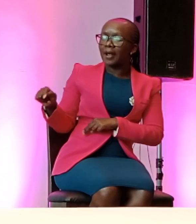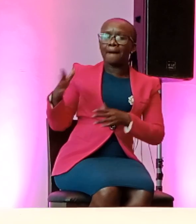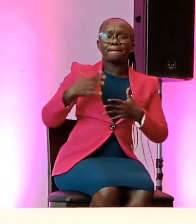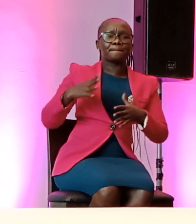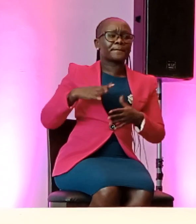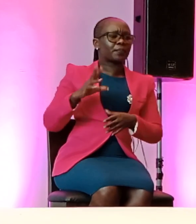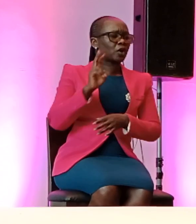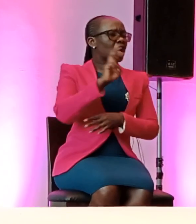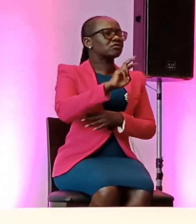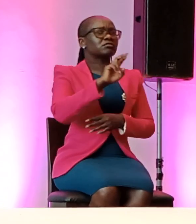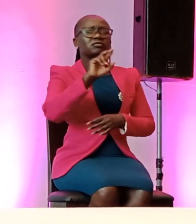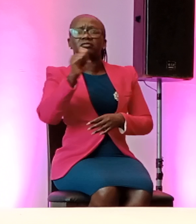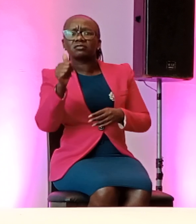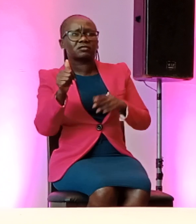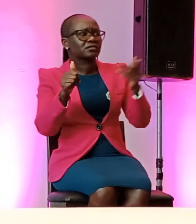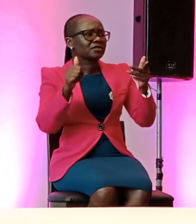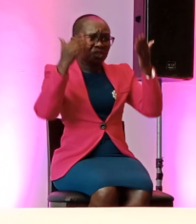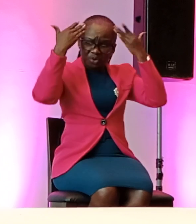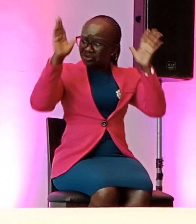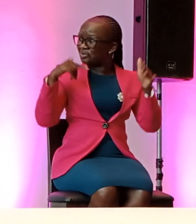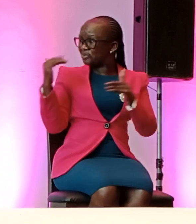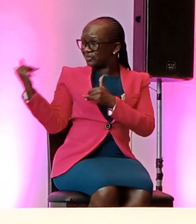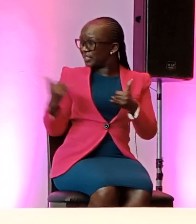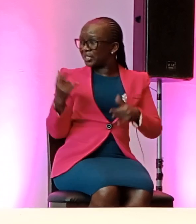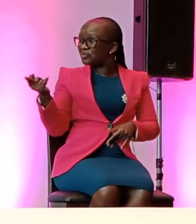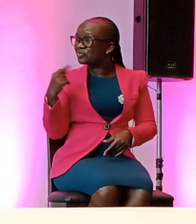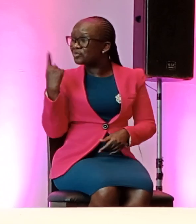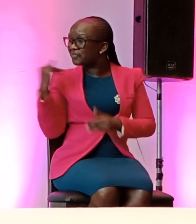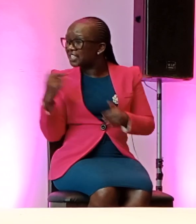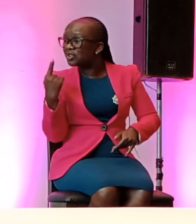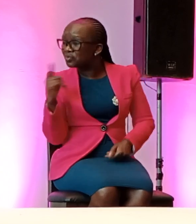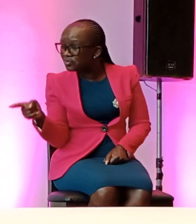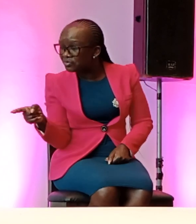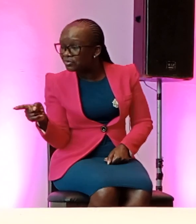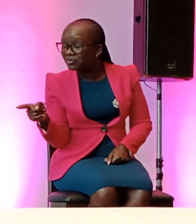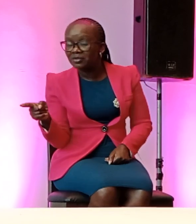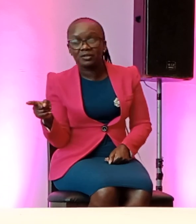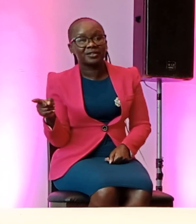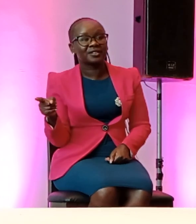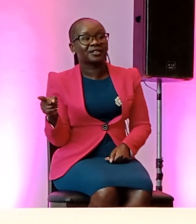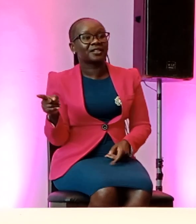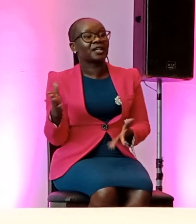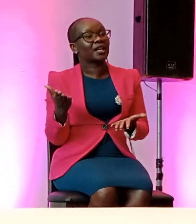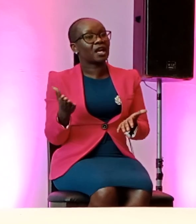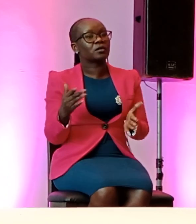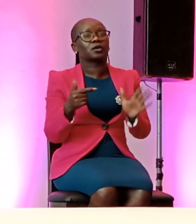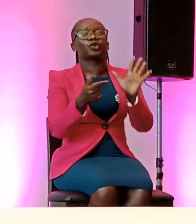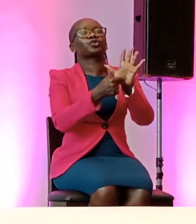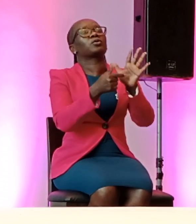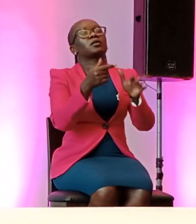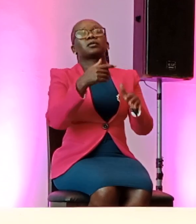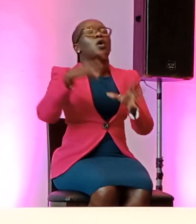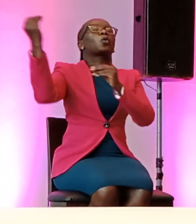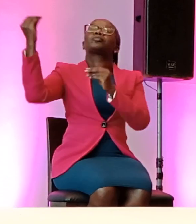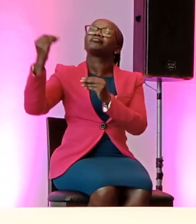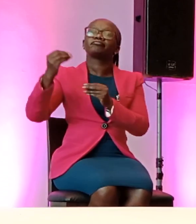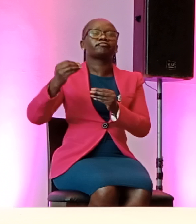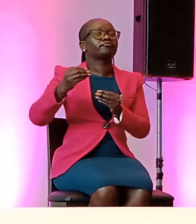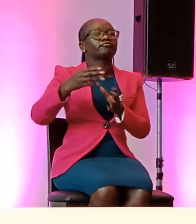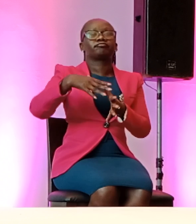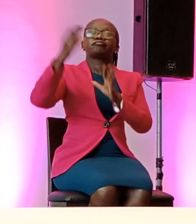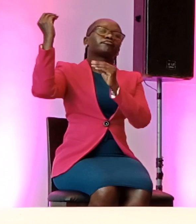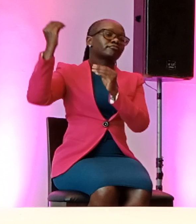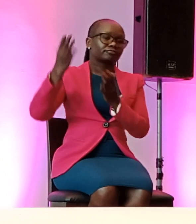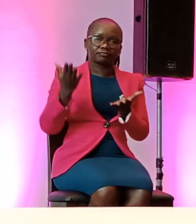People are looking at each other and saying, we even don't know who invited her. And they showed me the door.